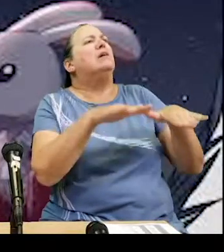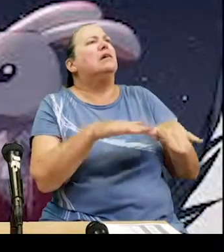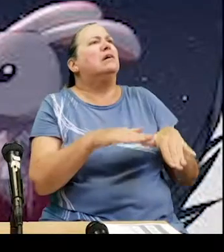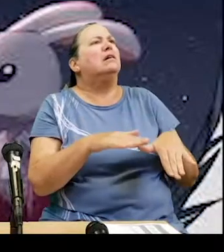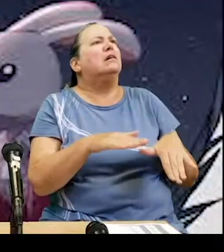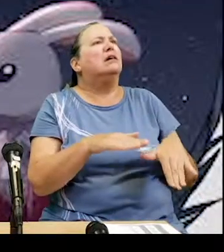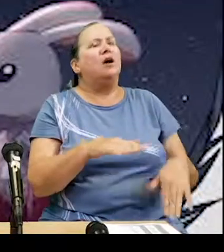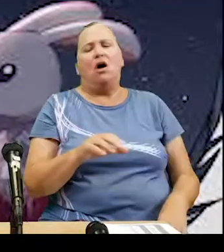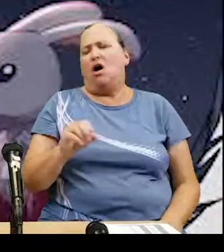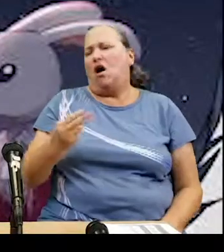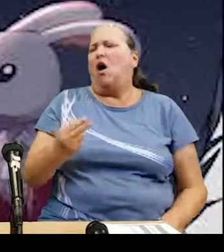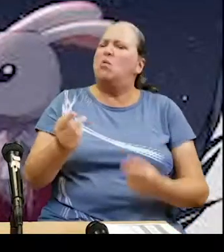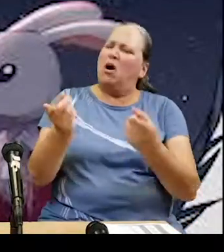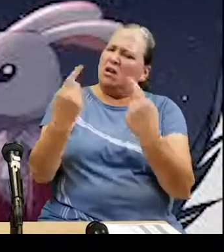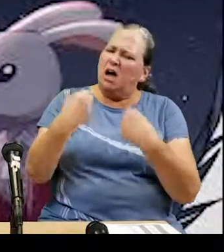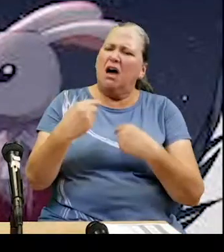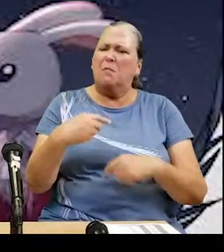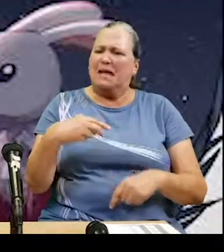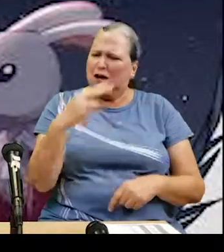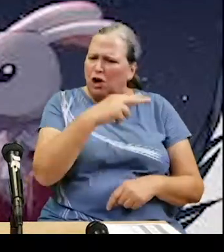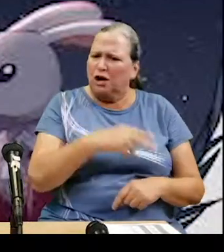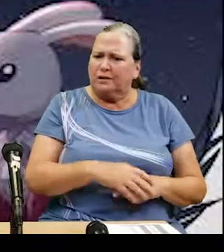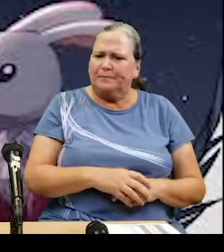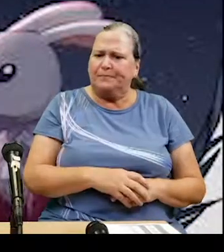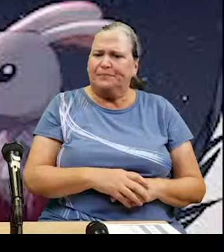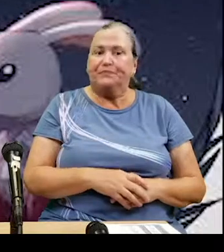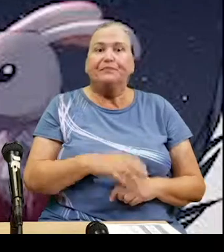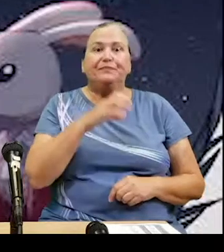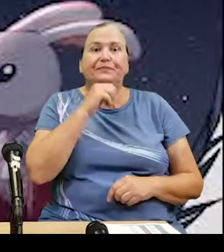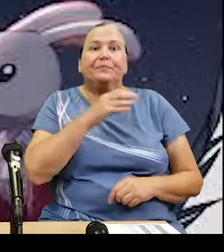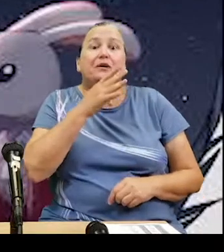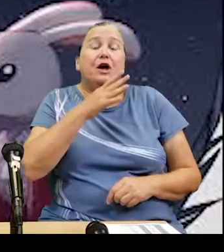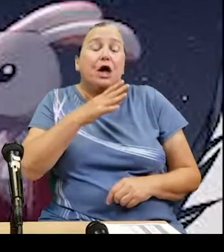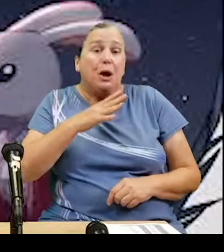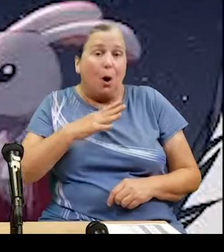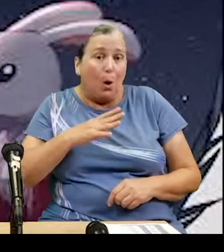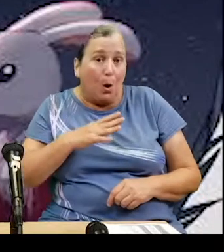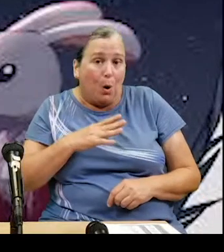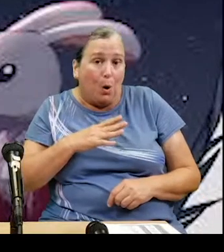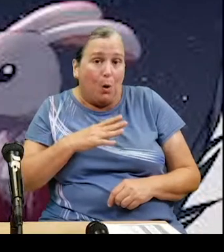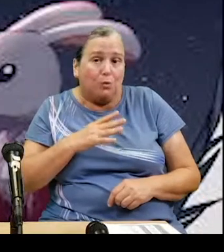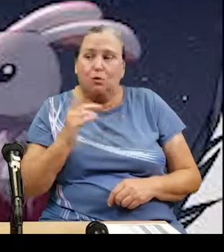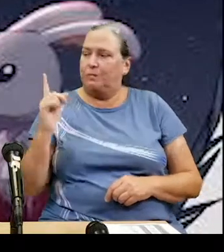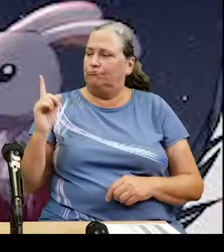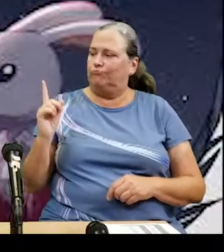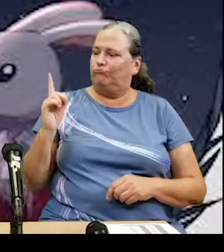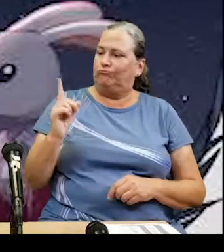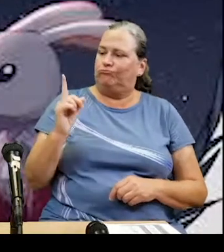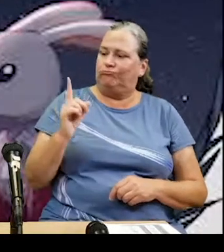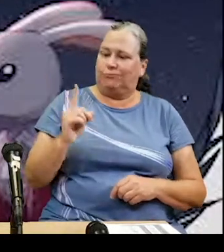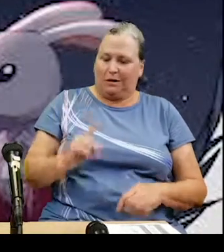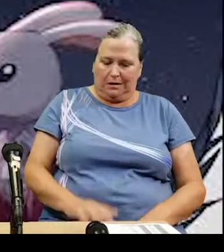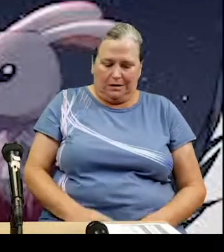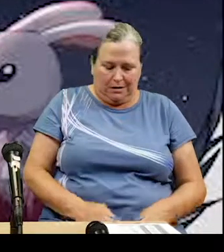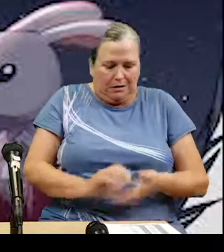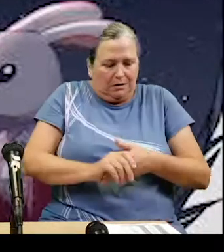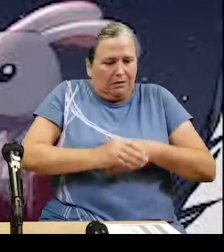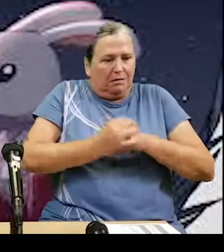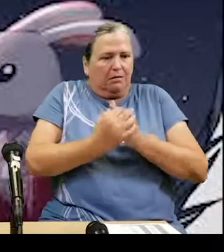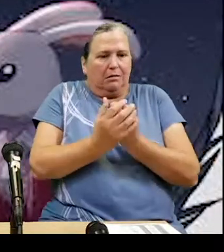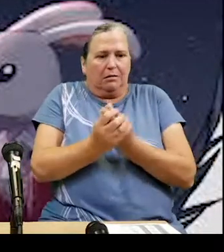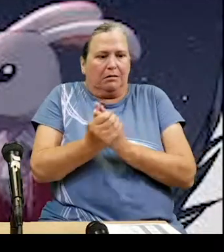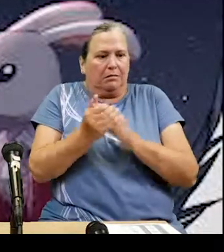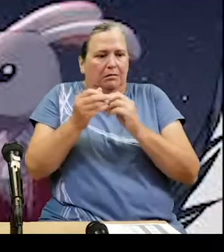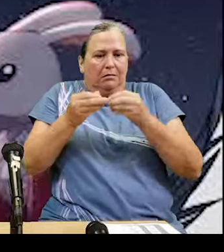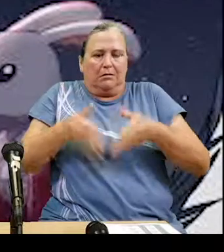see, then." An old woman stepped out of the kitchen, wiping her hands on an apron. When she saw Edward, she dropped the apron and clapped her hands